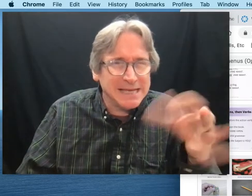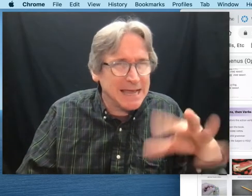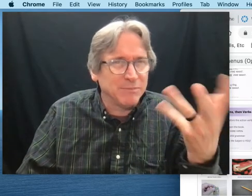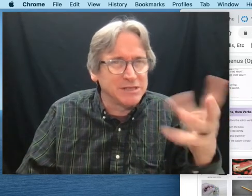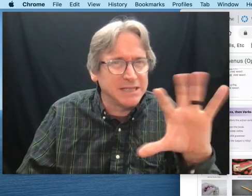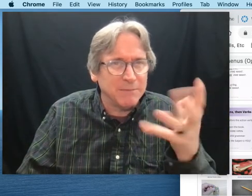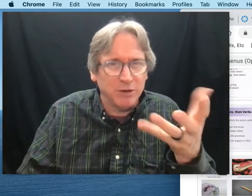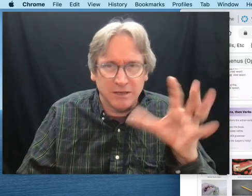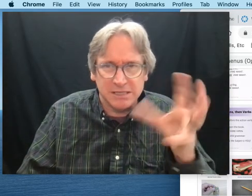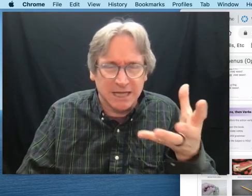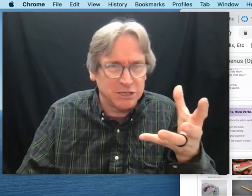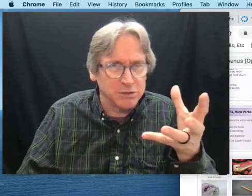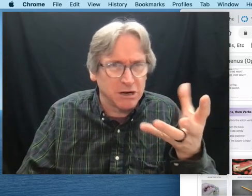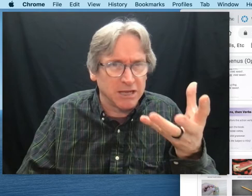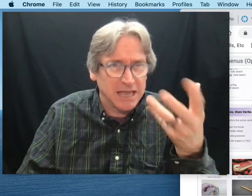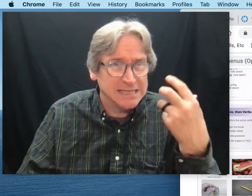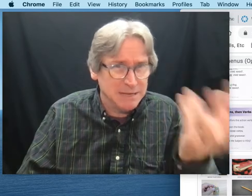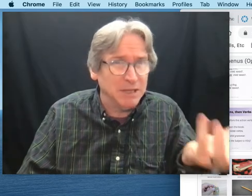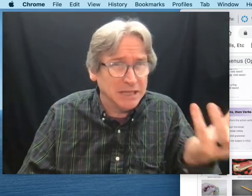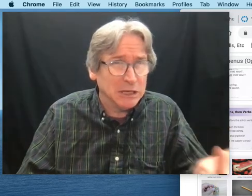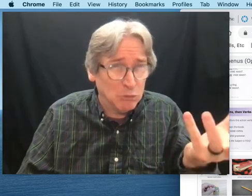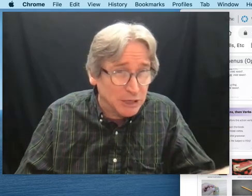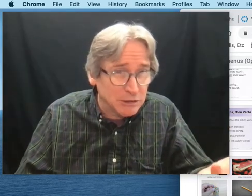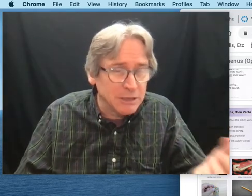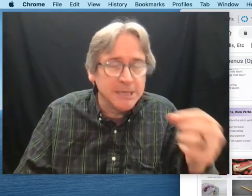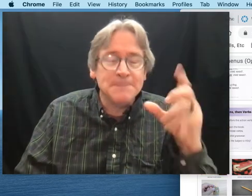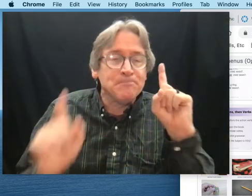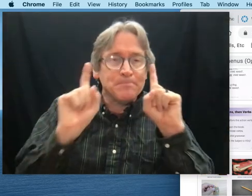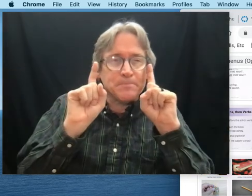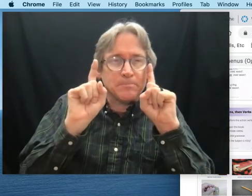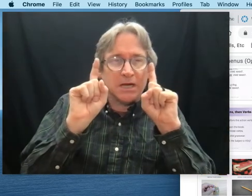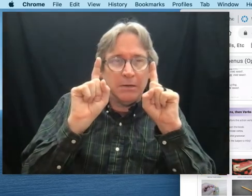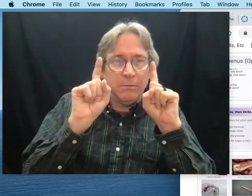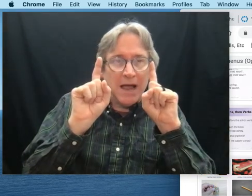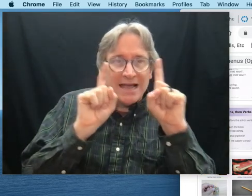Sometimes the examples that they put in the slideshows can seem a little weird.